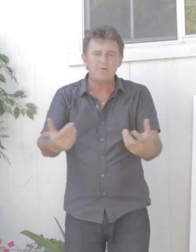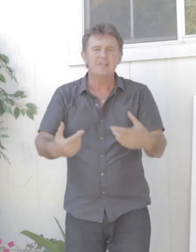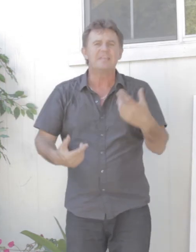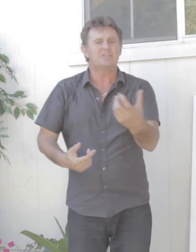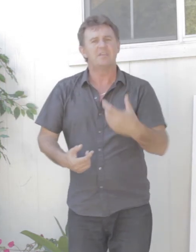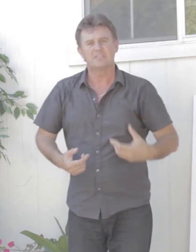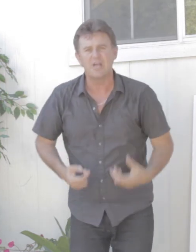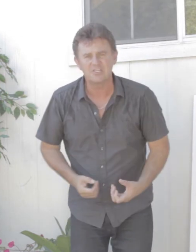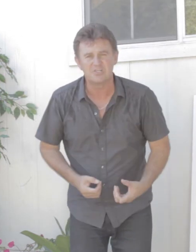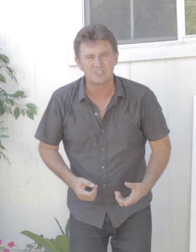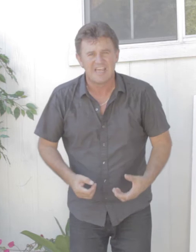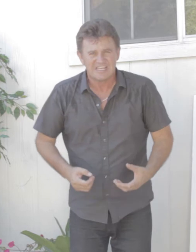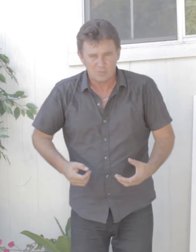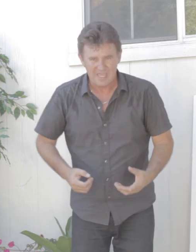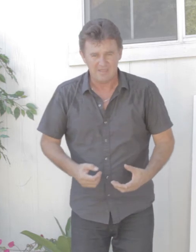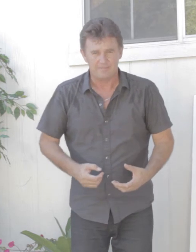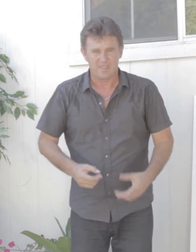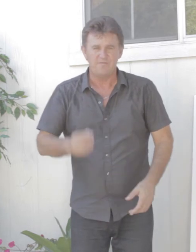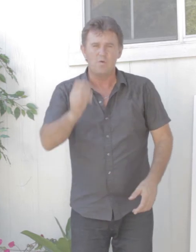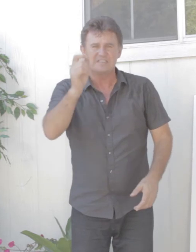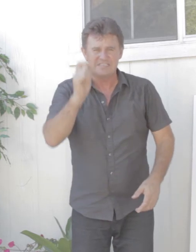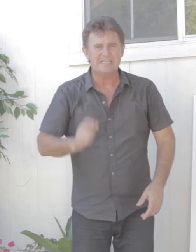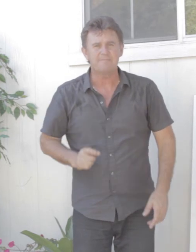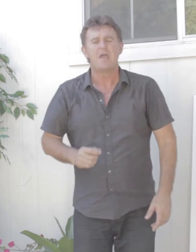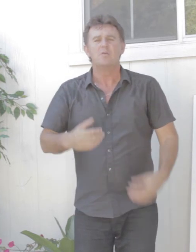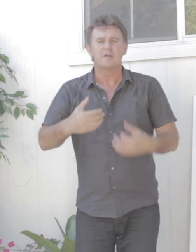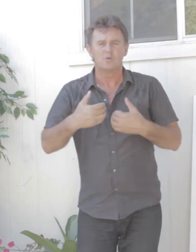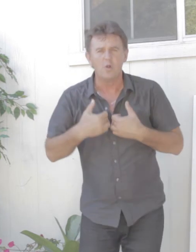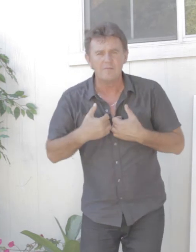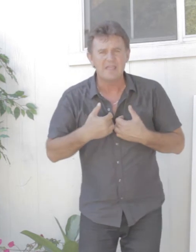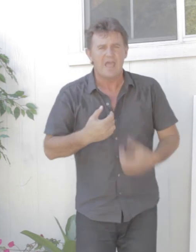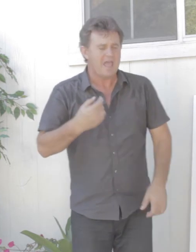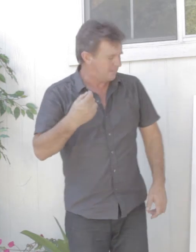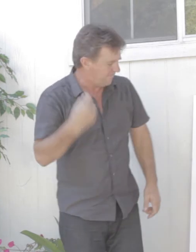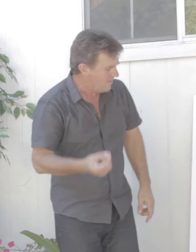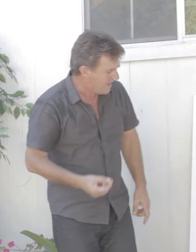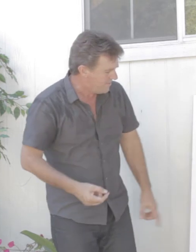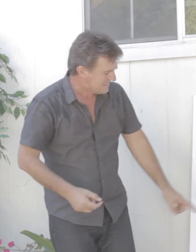celebrate each other's cultures together. If you want a ticket, you can call me at the phone number